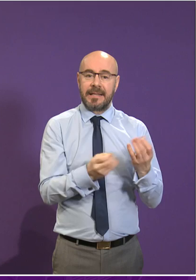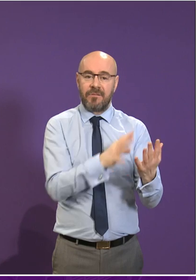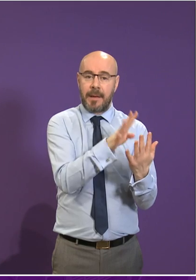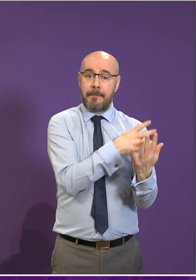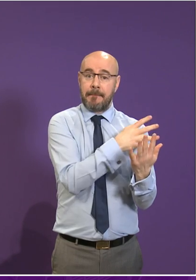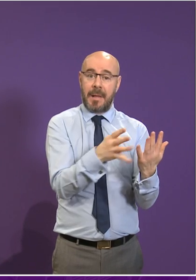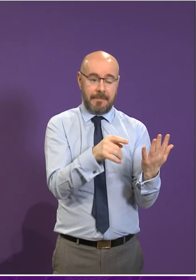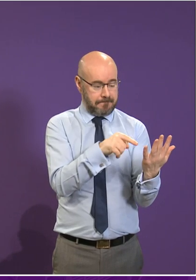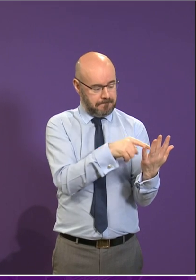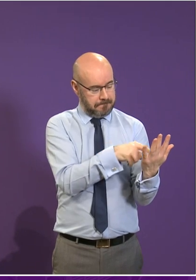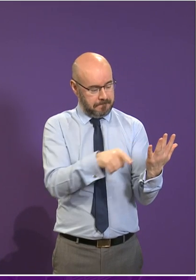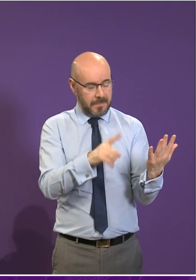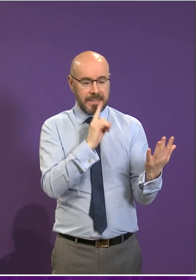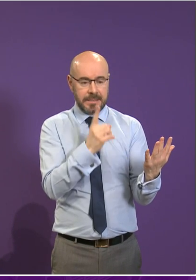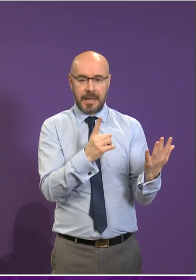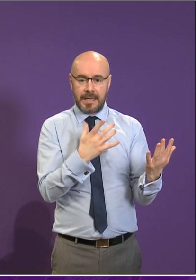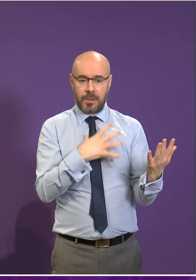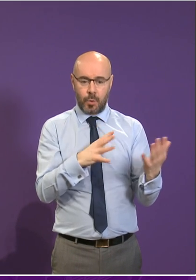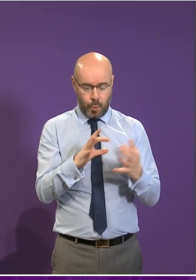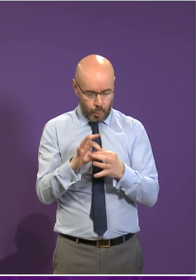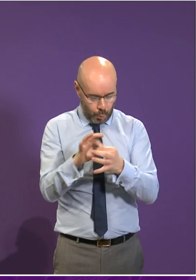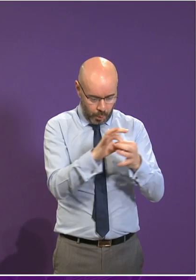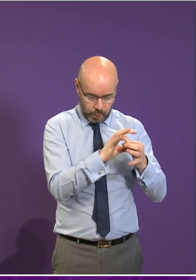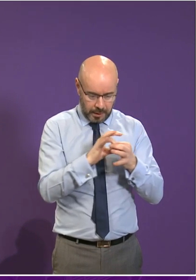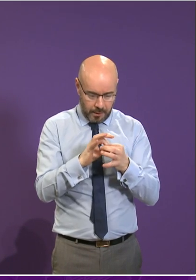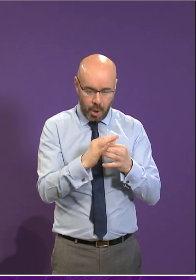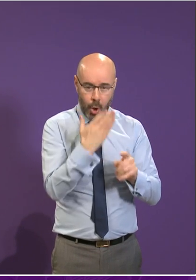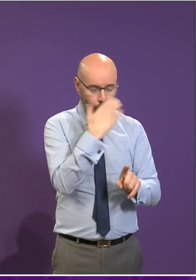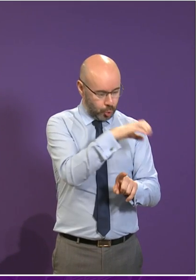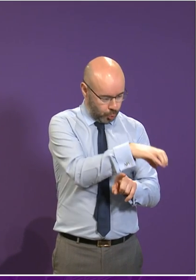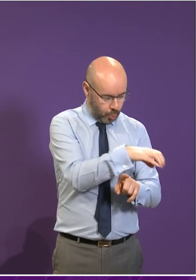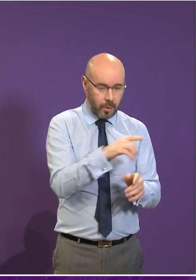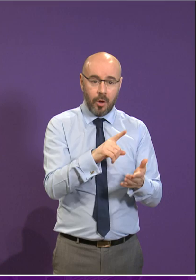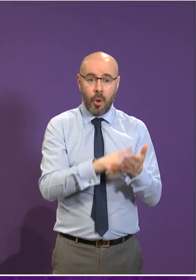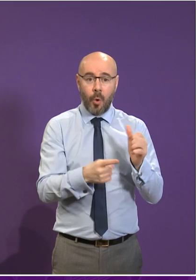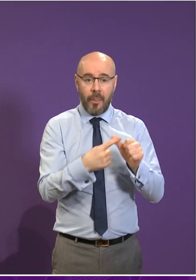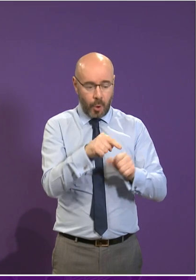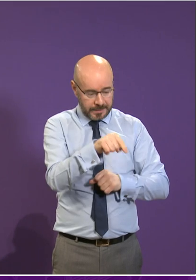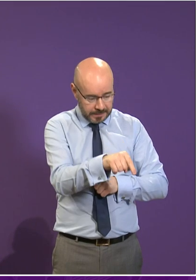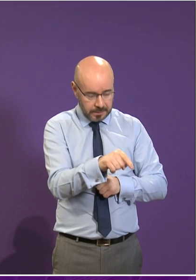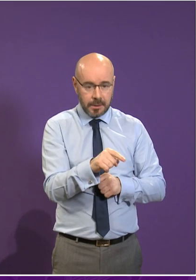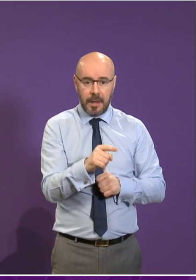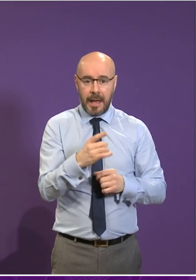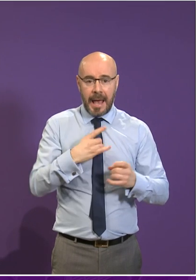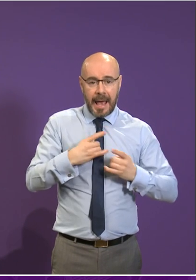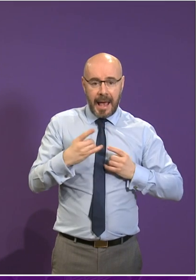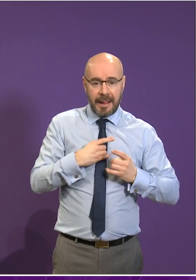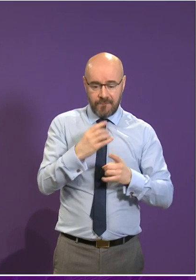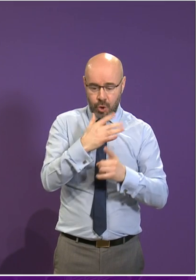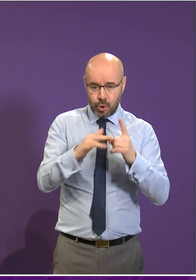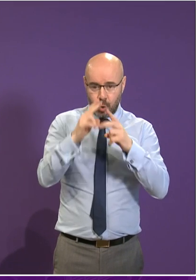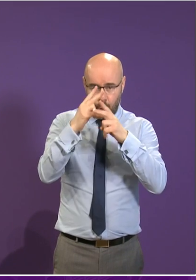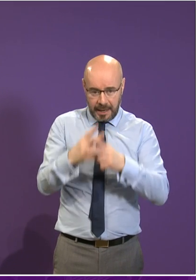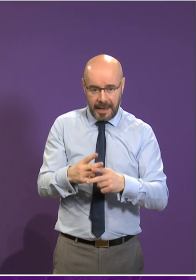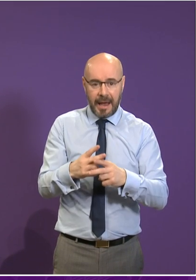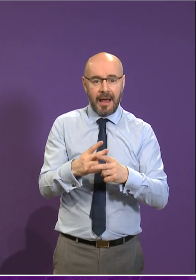that all-encompassing approach that we need to work with schools, local authorities, health and social care partnerships, further